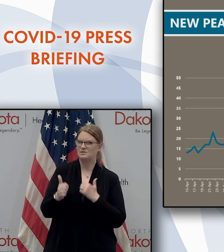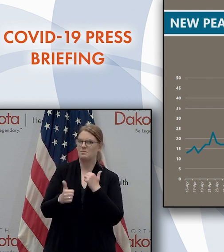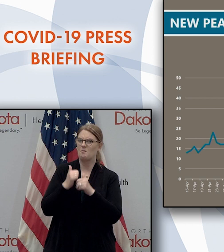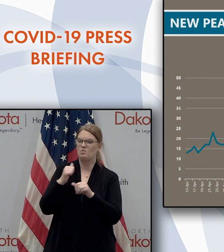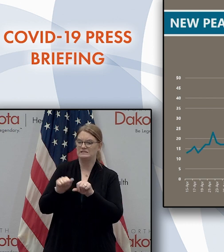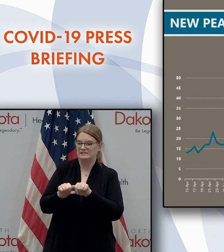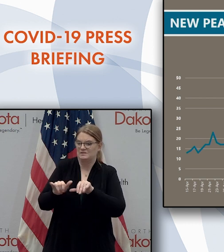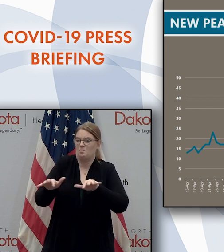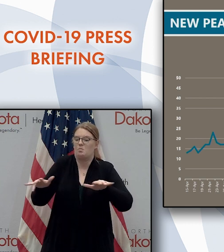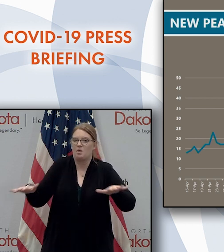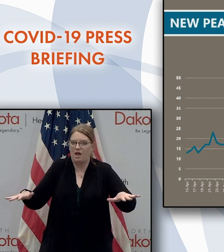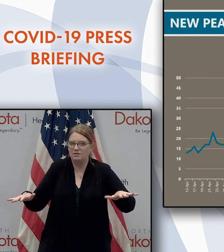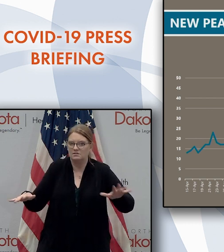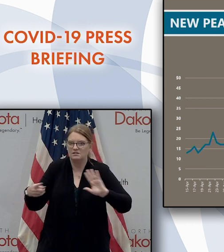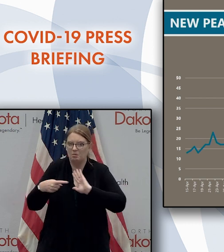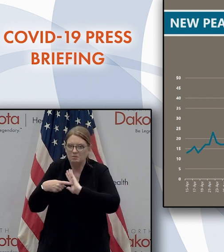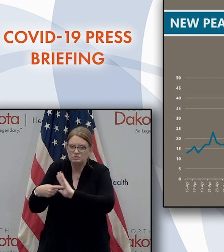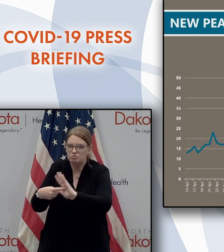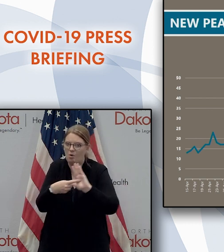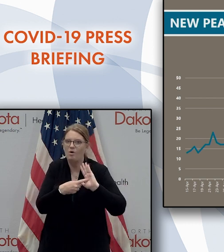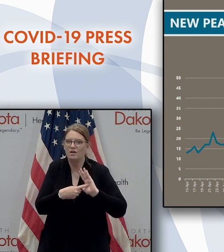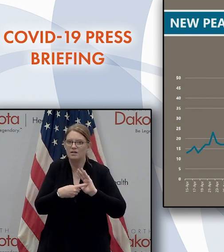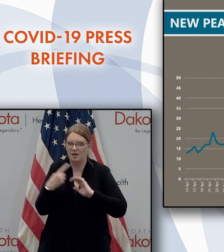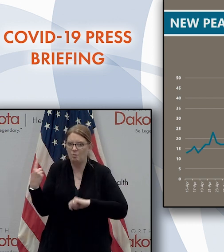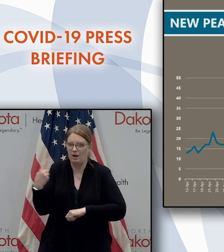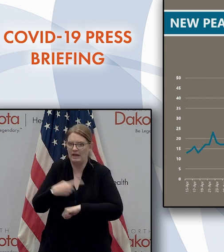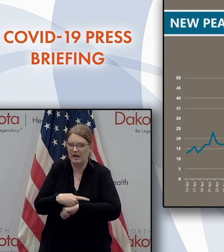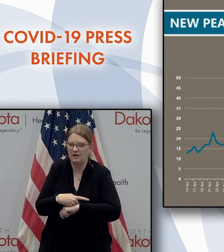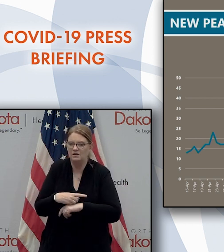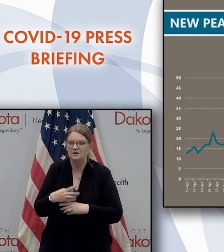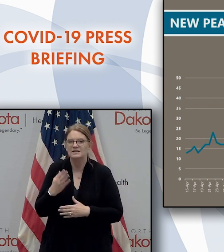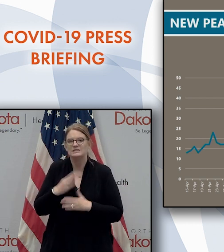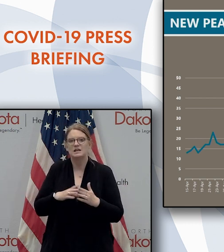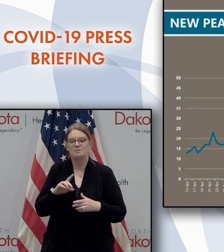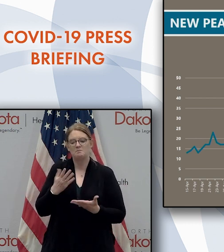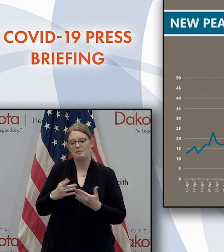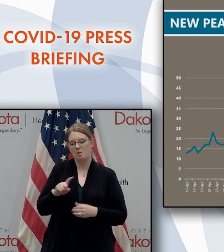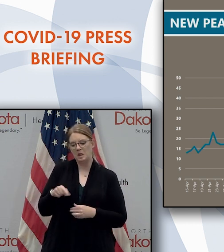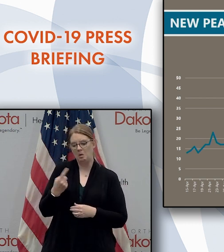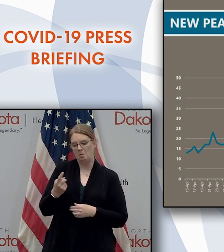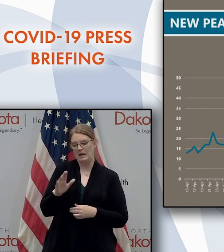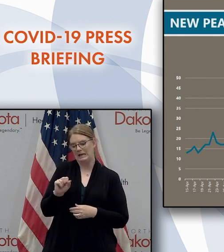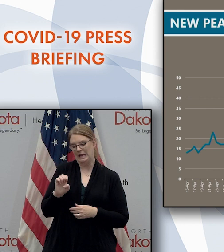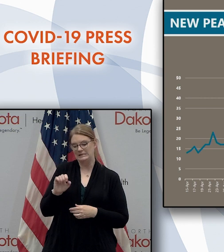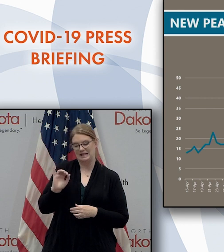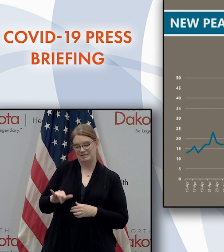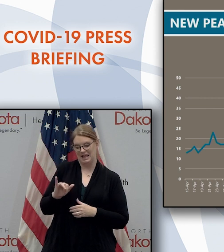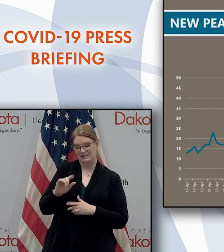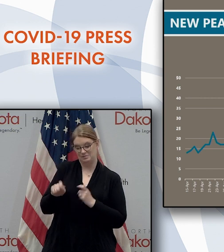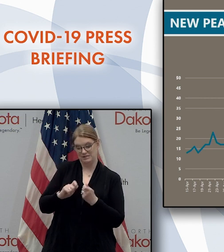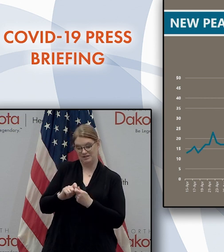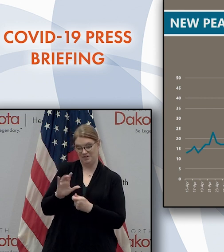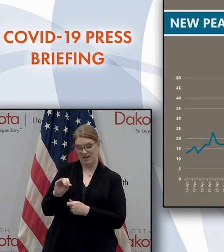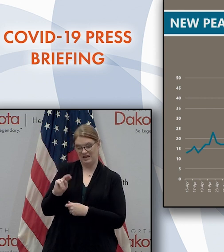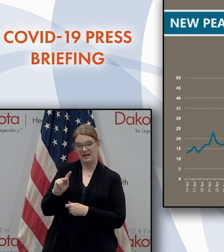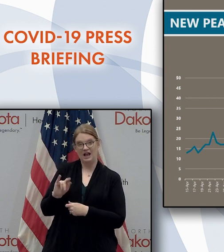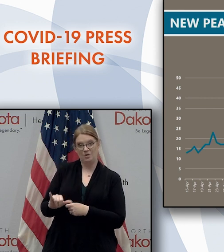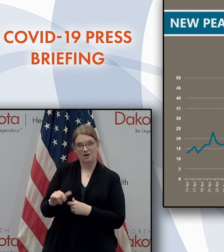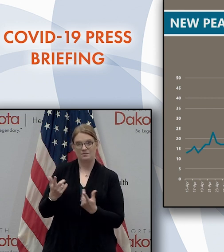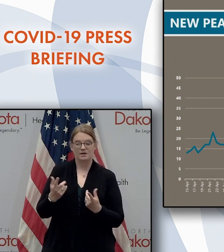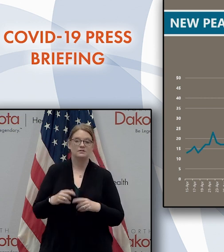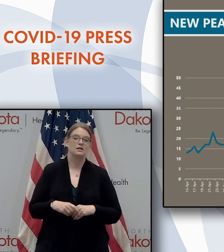spread we'd had in a single day in terms of cases. Some of those were single cases in a county. But again, when we look